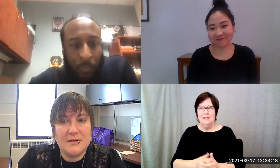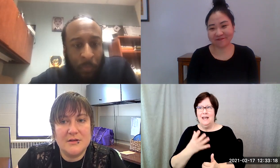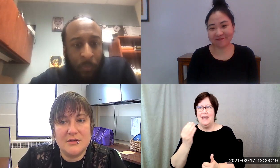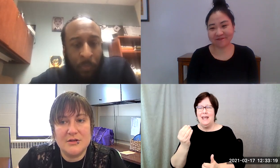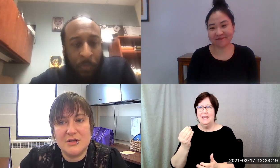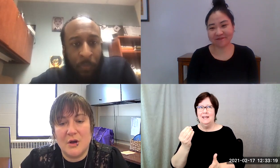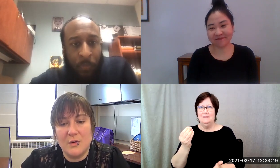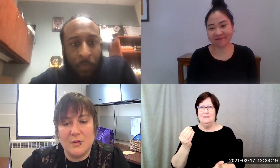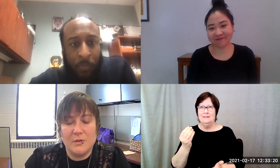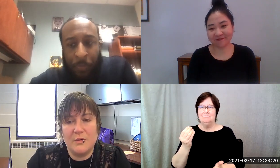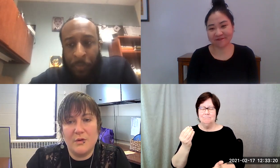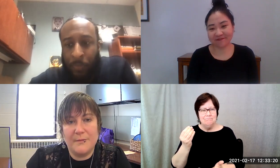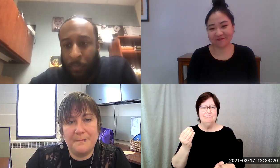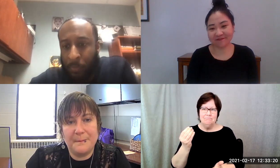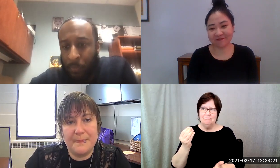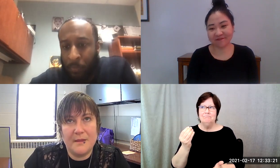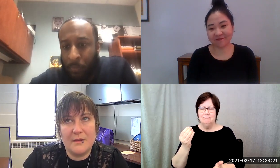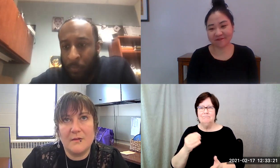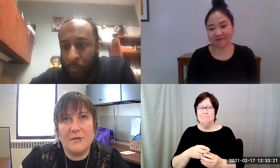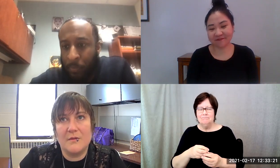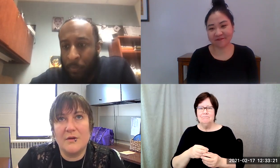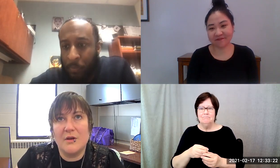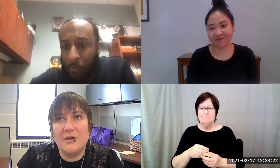And so,